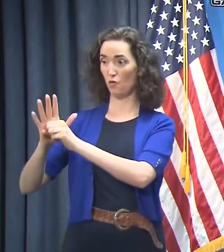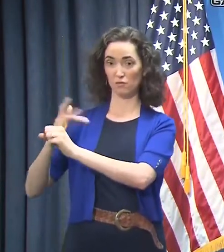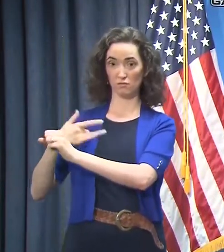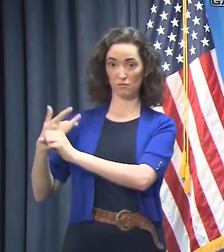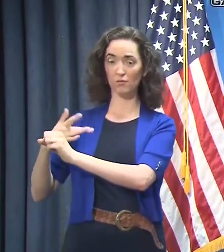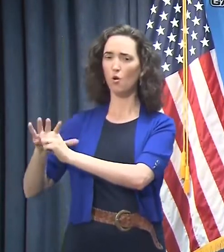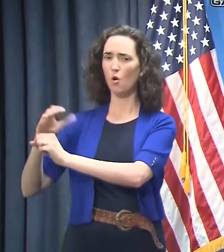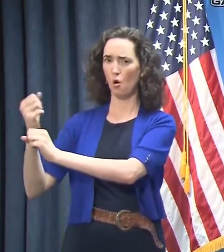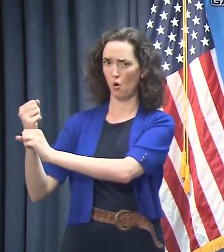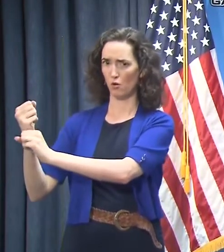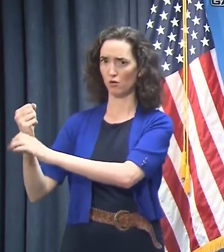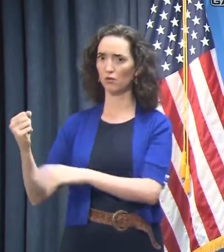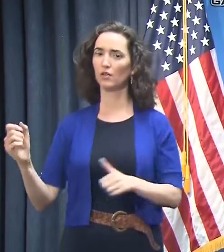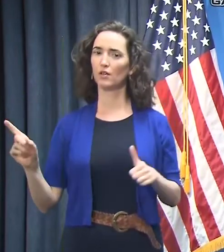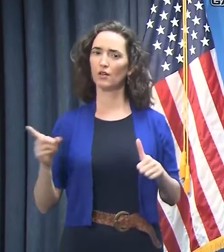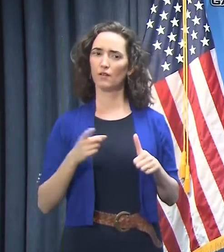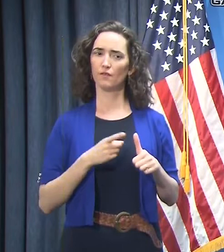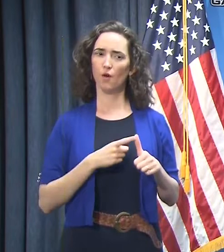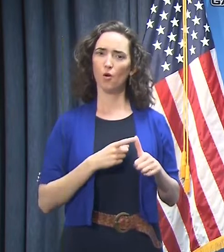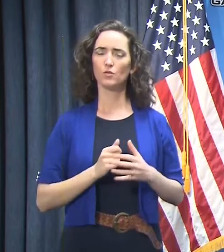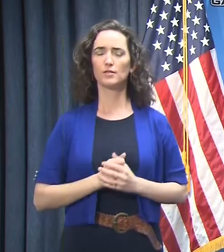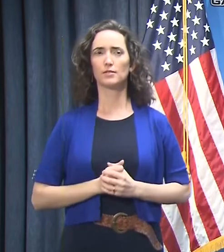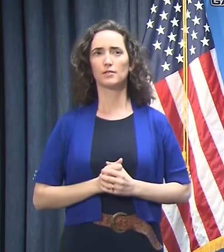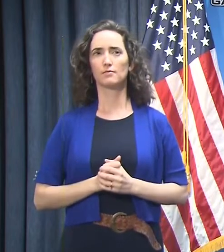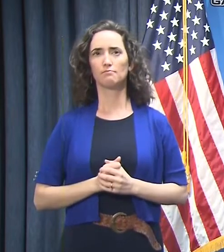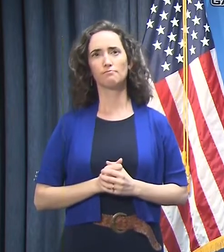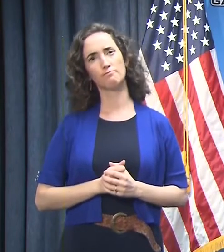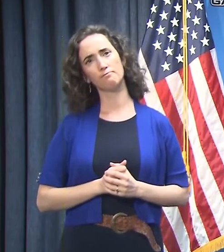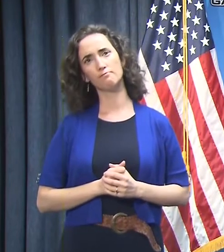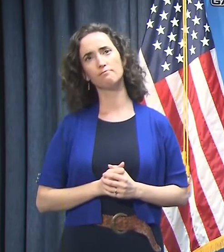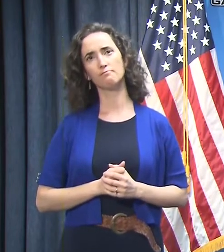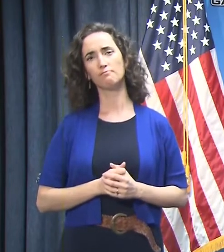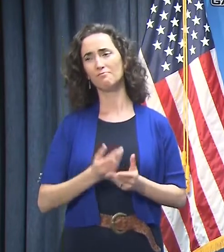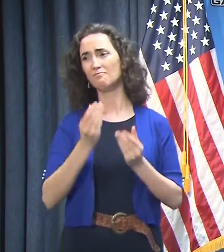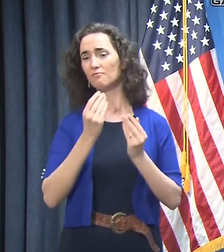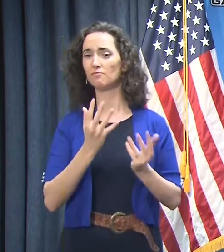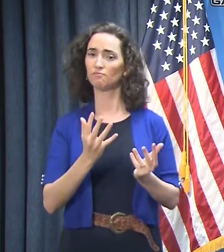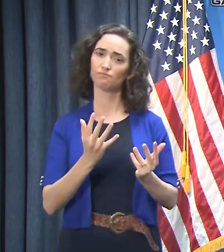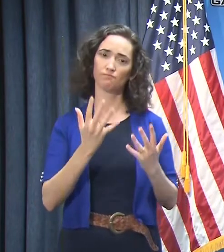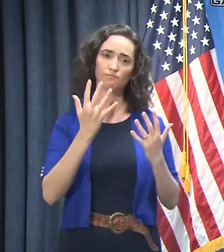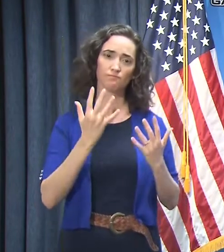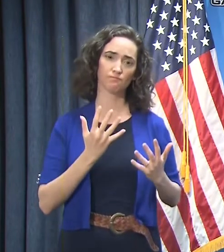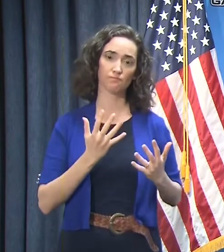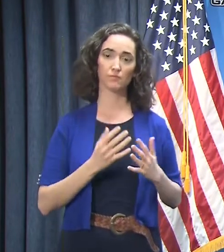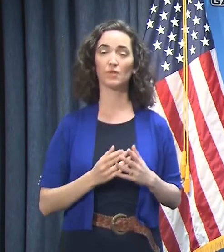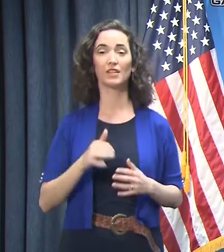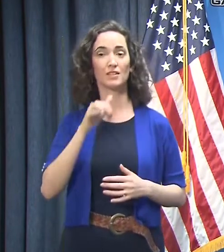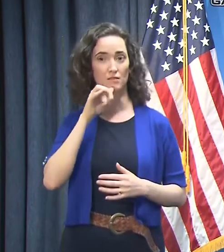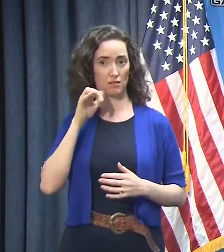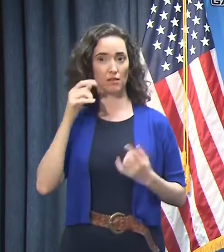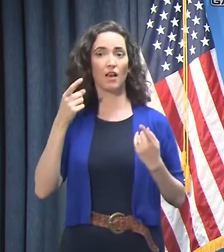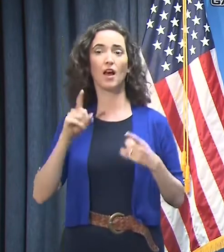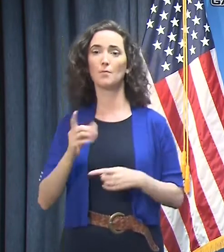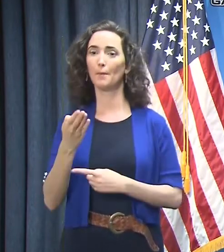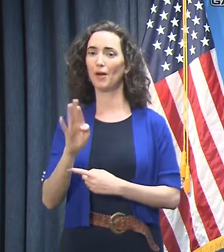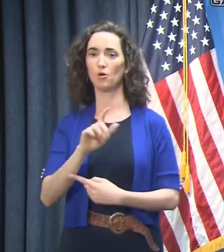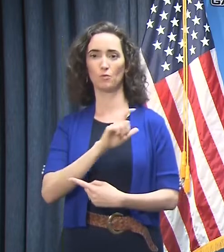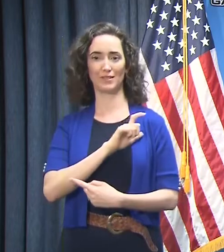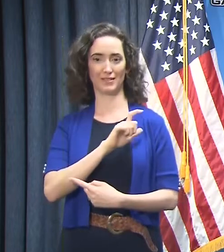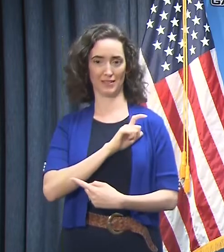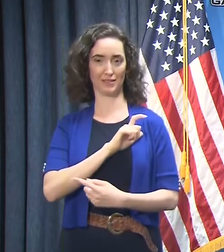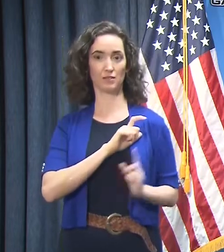we do have I have to start with a more somber note, actually. Yesterday, we had one current Baton Rouge police officer and